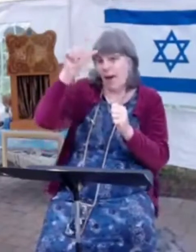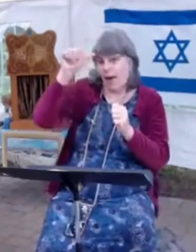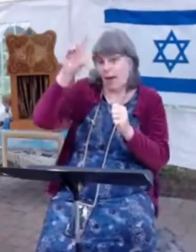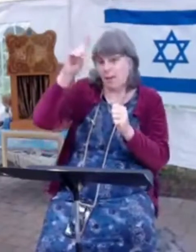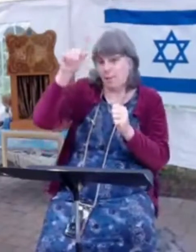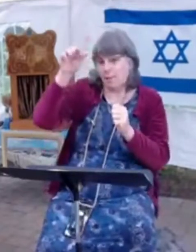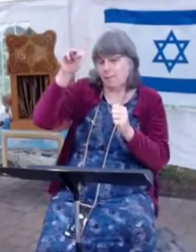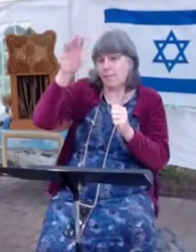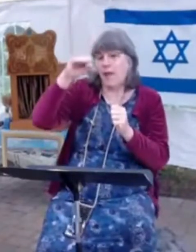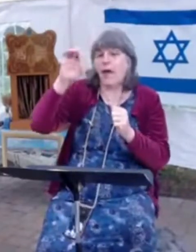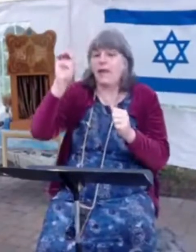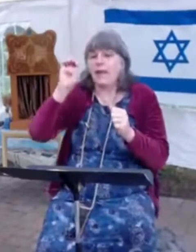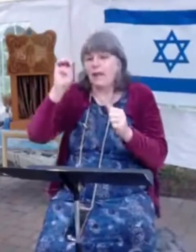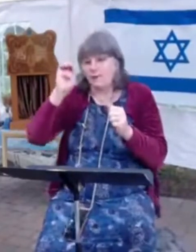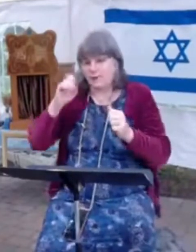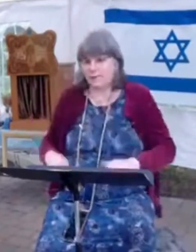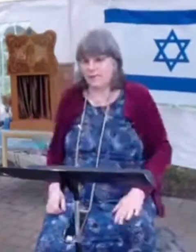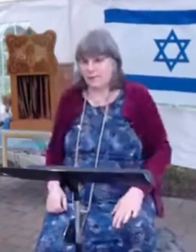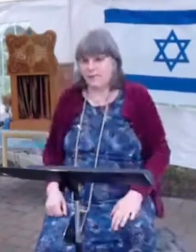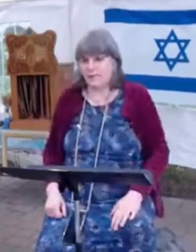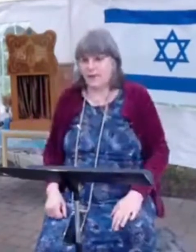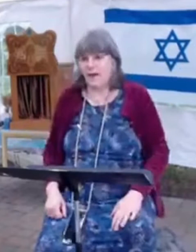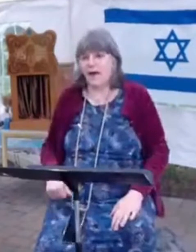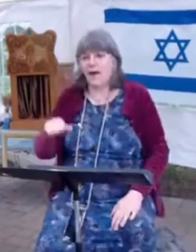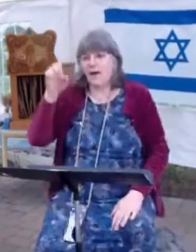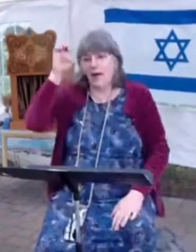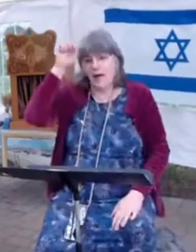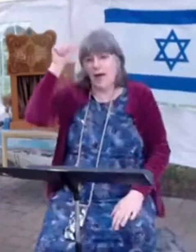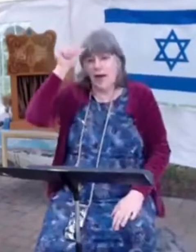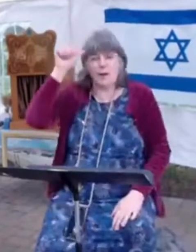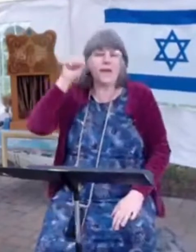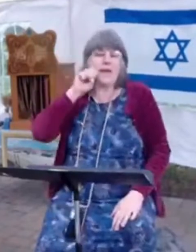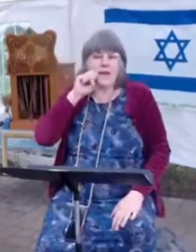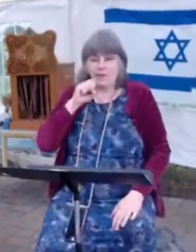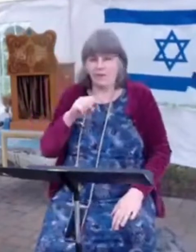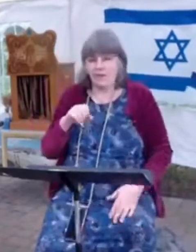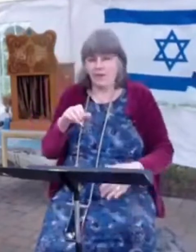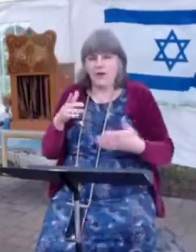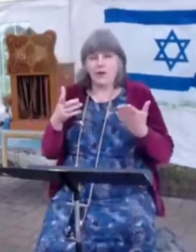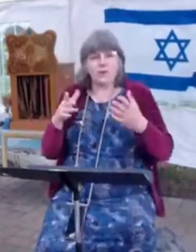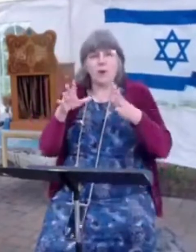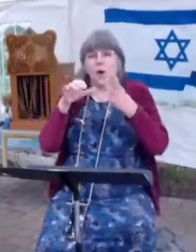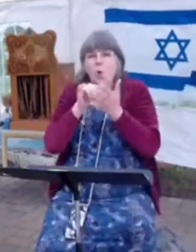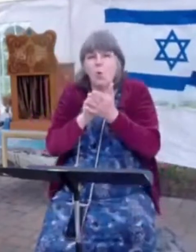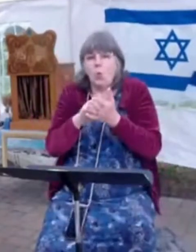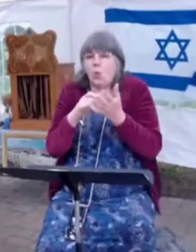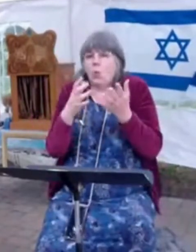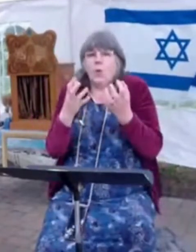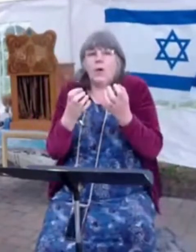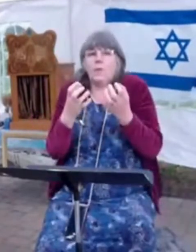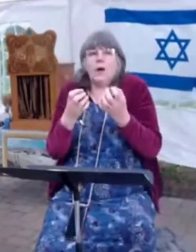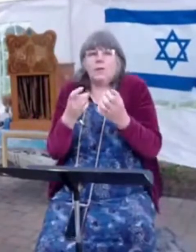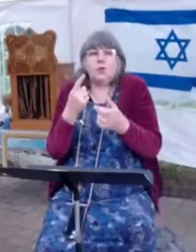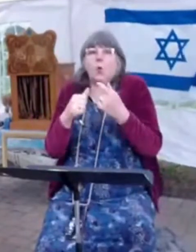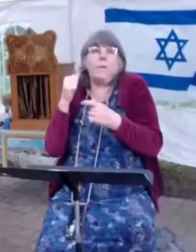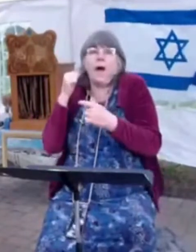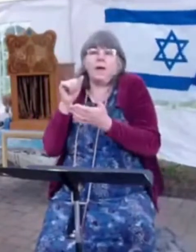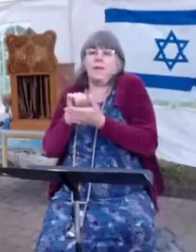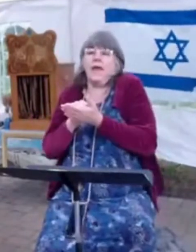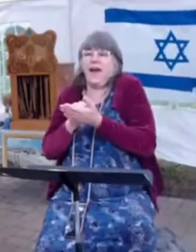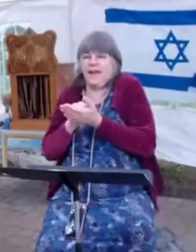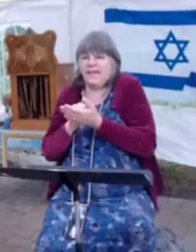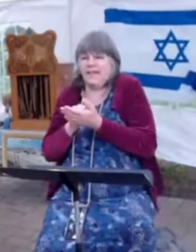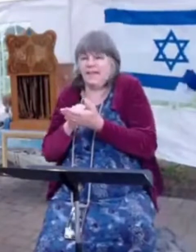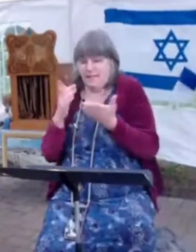And the event, the advent of the return to that reality is the